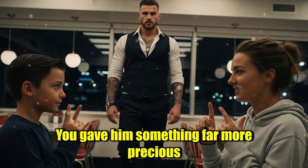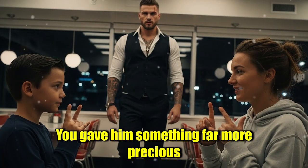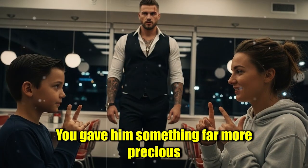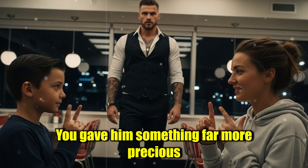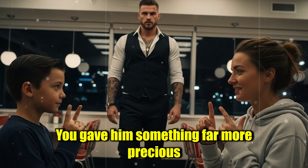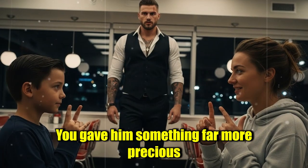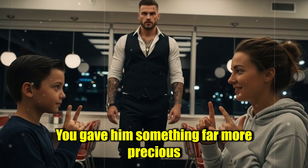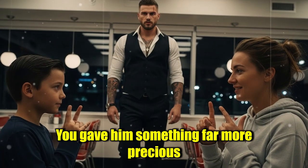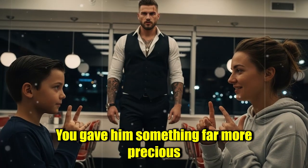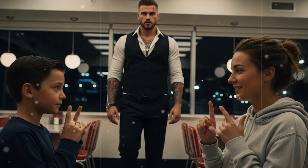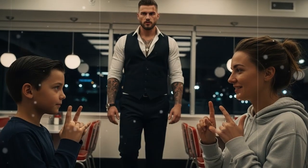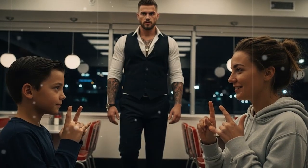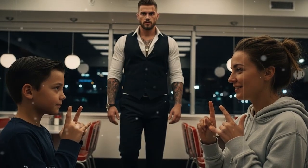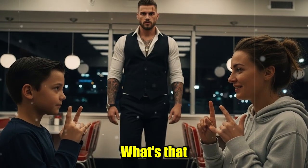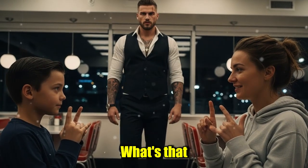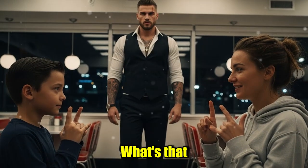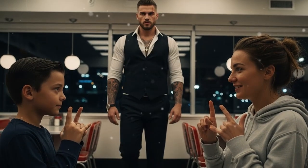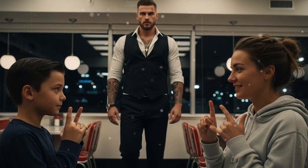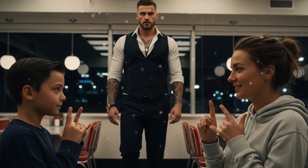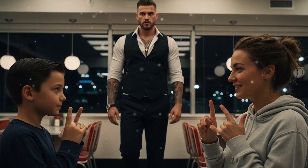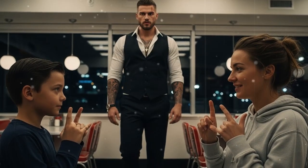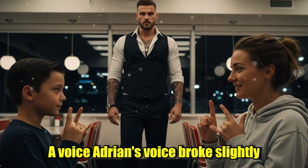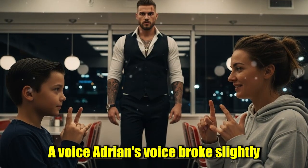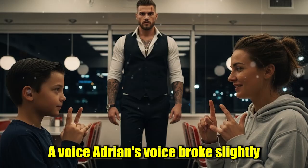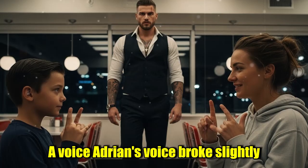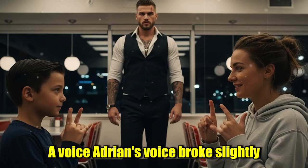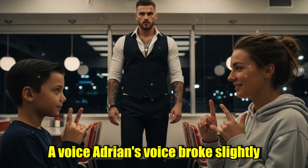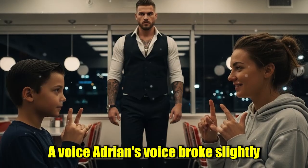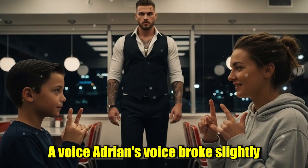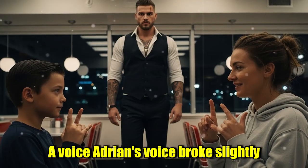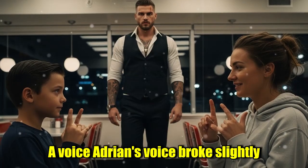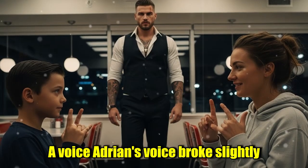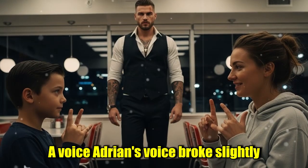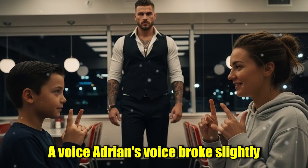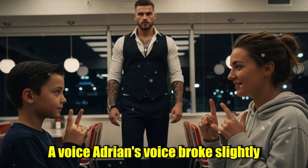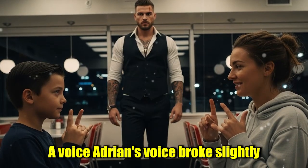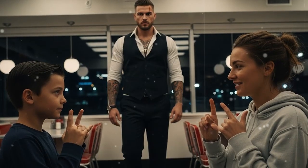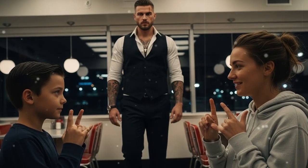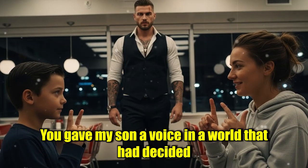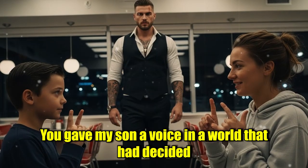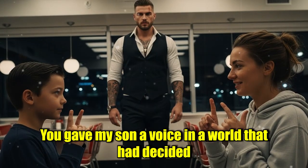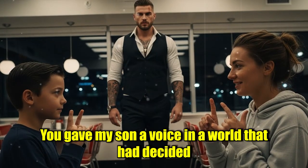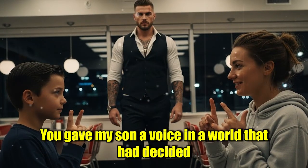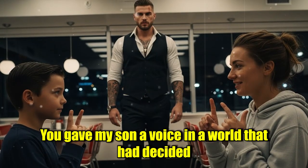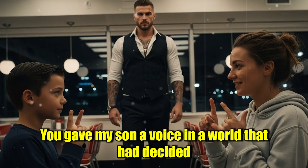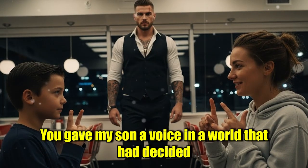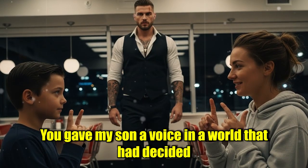him something far more precious. What's that? A voice. Adrian's voice broke slightly. You gave my son a voice